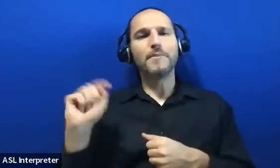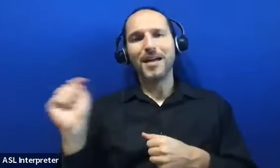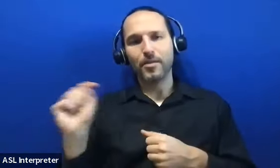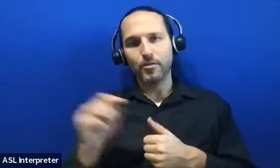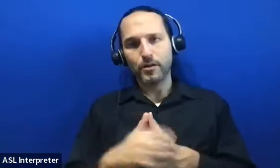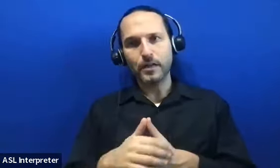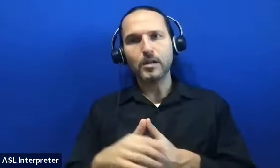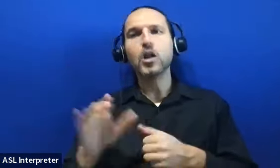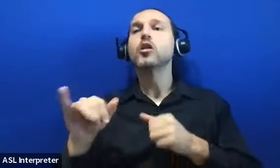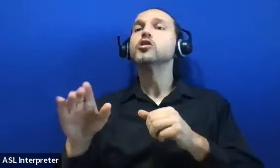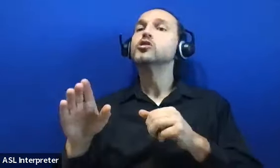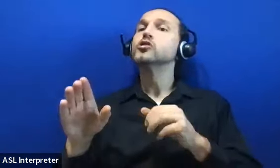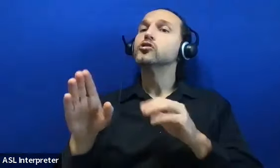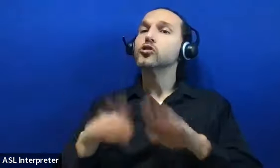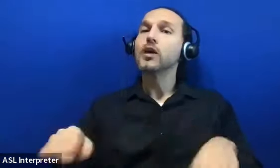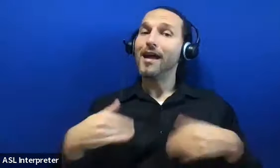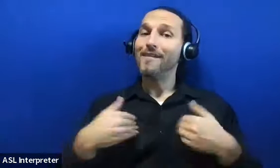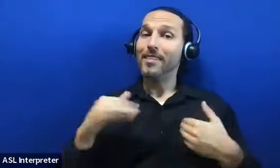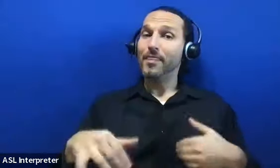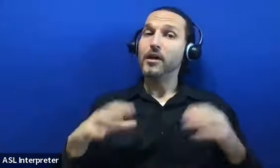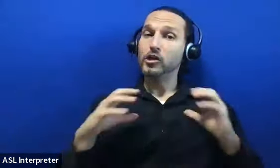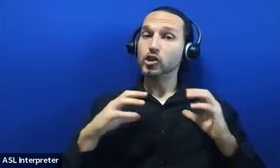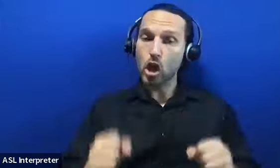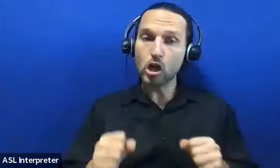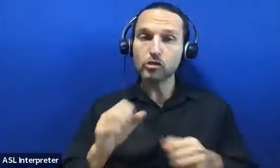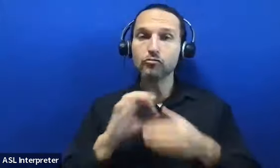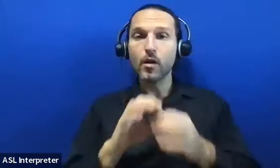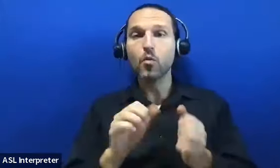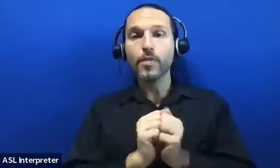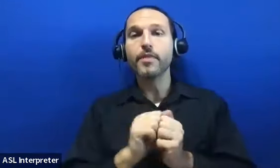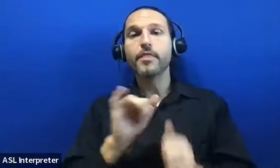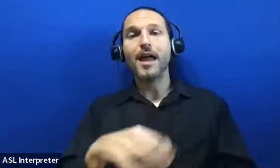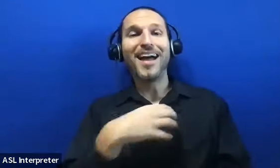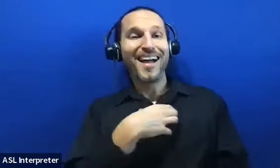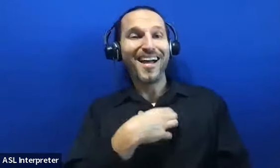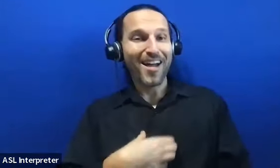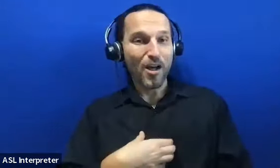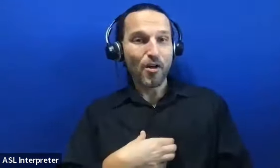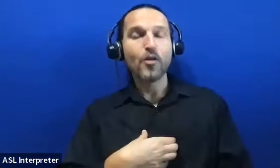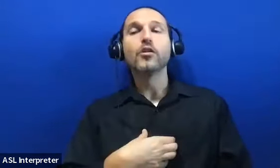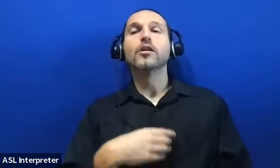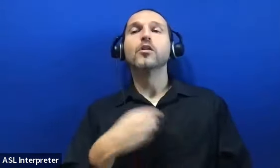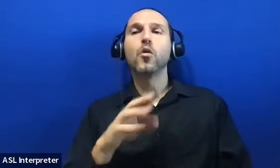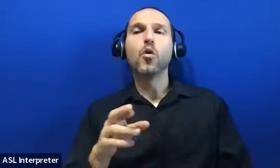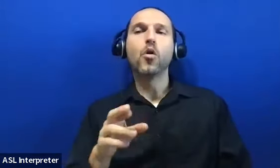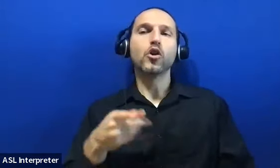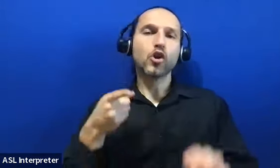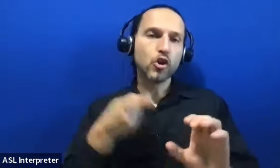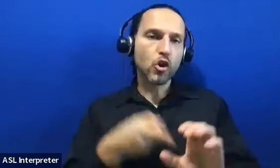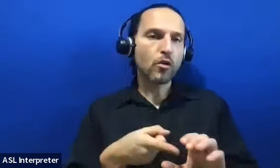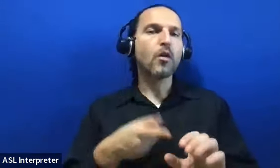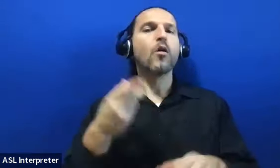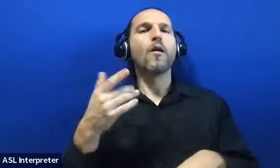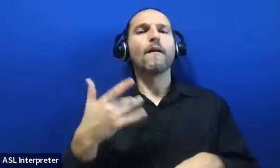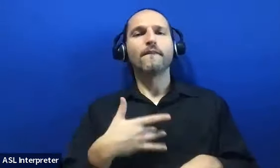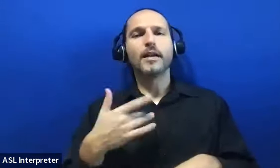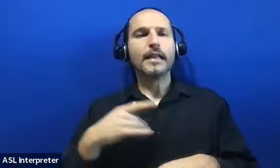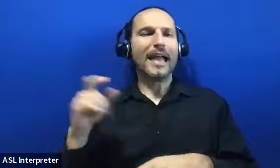And in children with charge, those sensations of hunger and of having to urinate or have a bowel